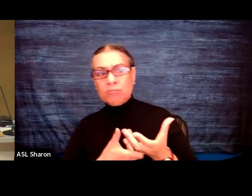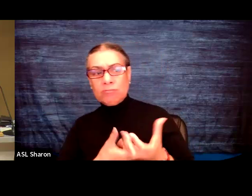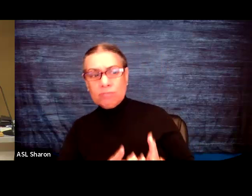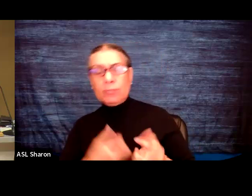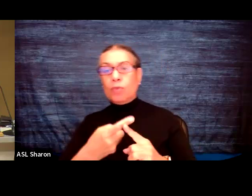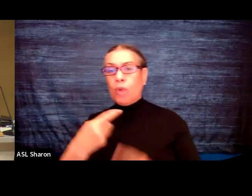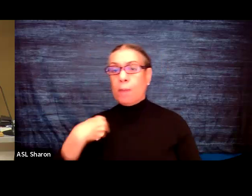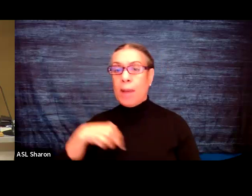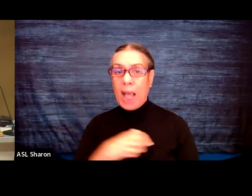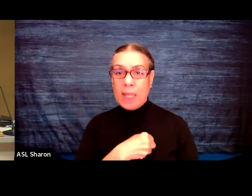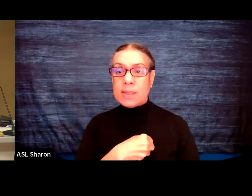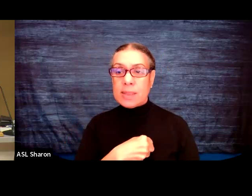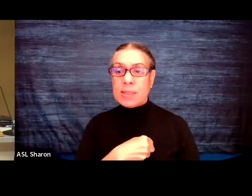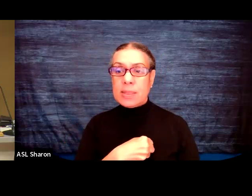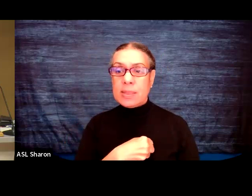us about that.